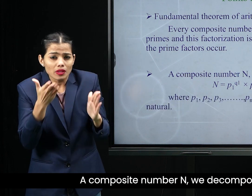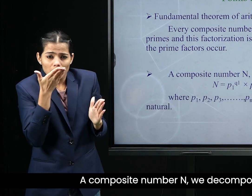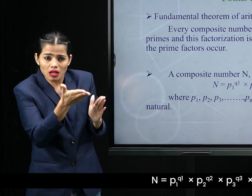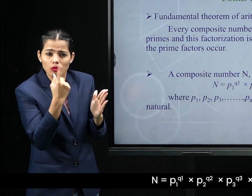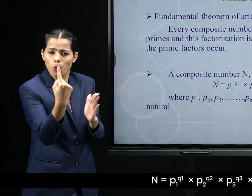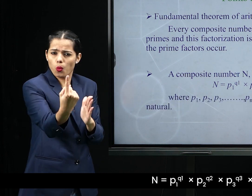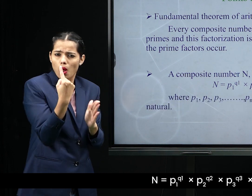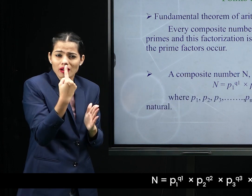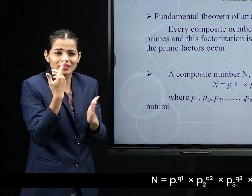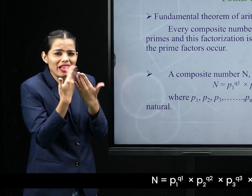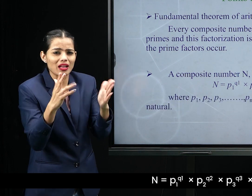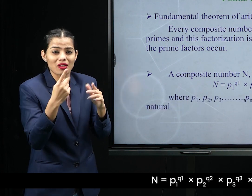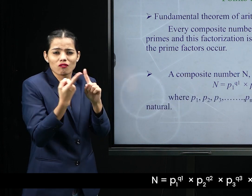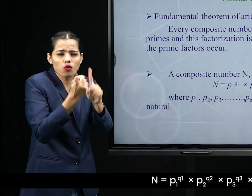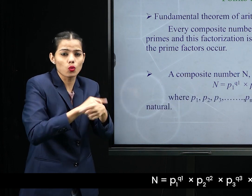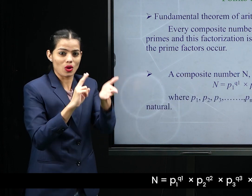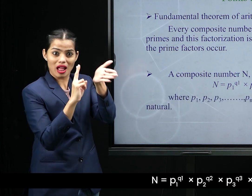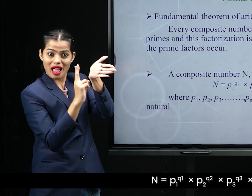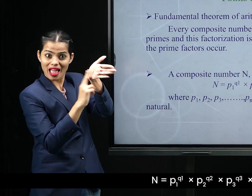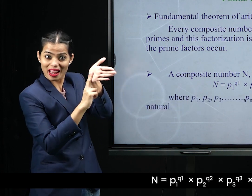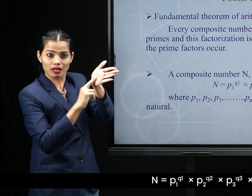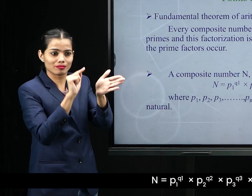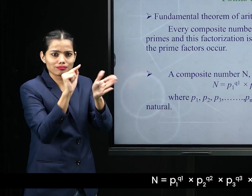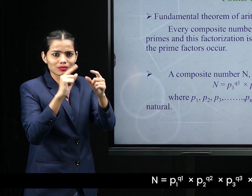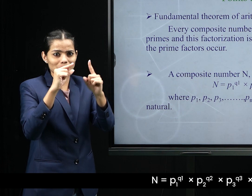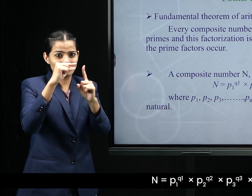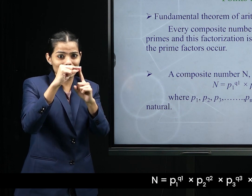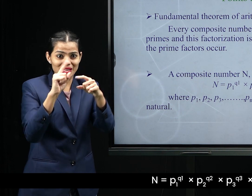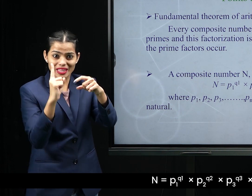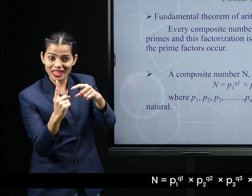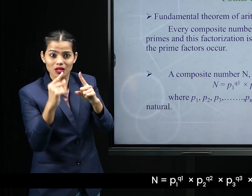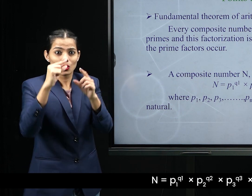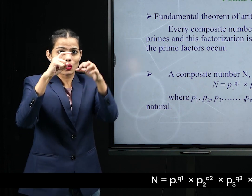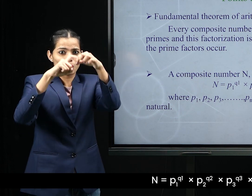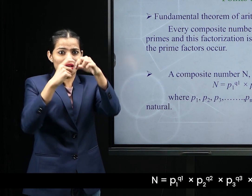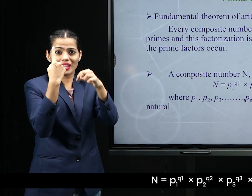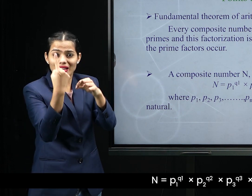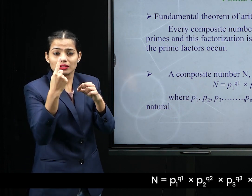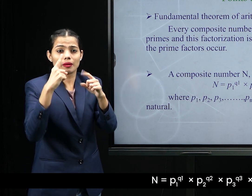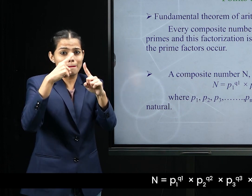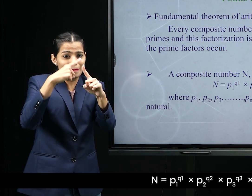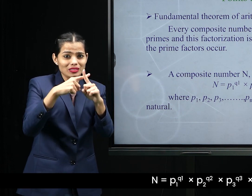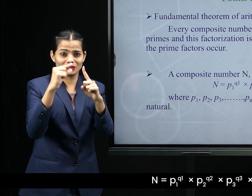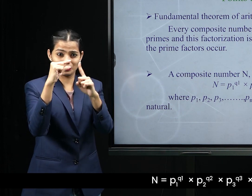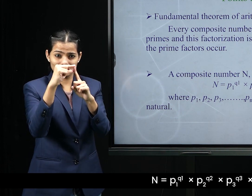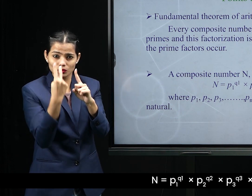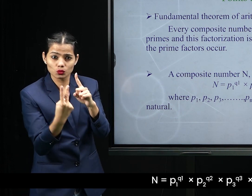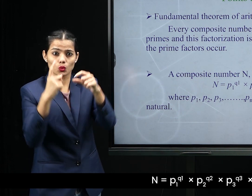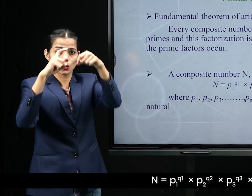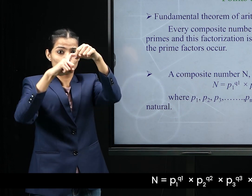form n is equal to p1 power q1 into p2 power q2 into p3 power